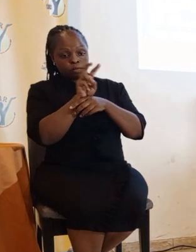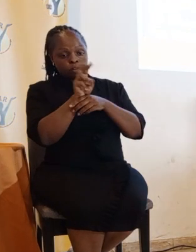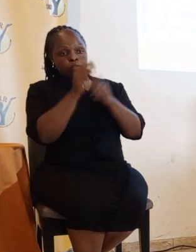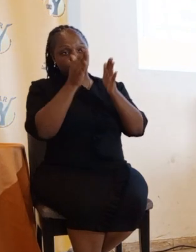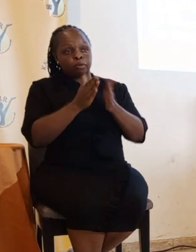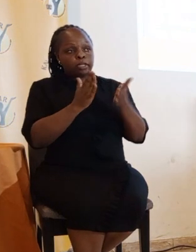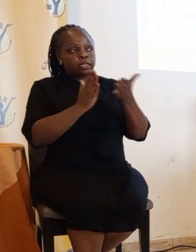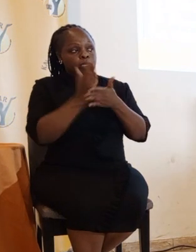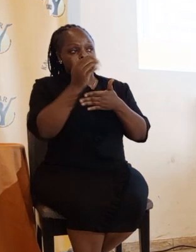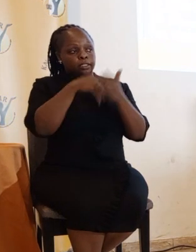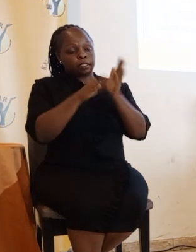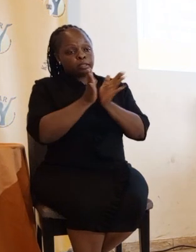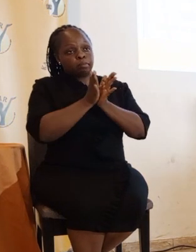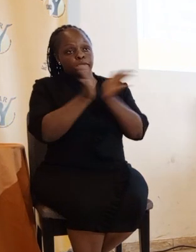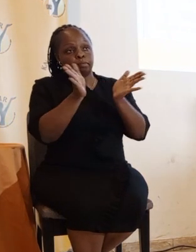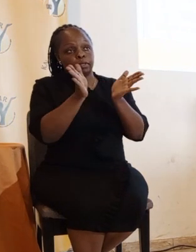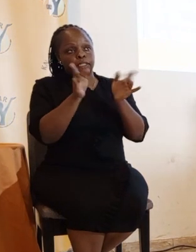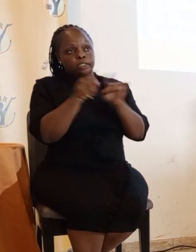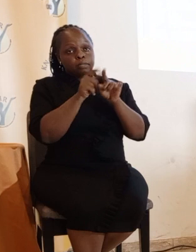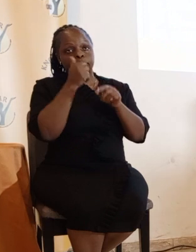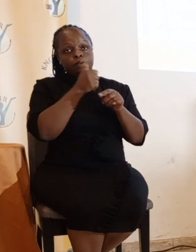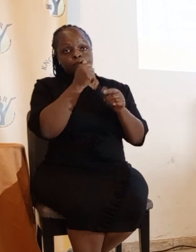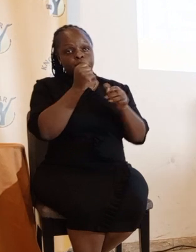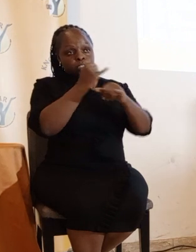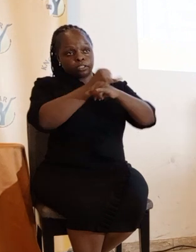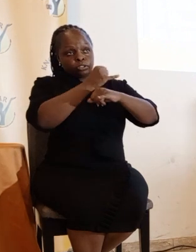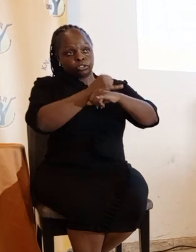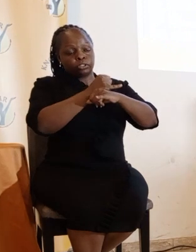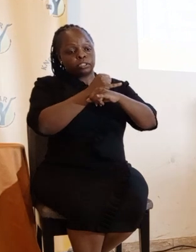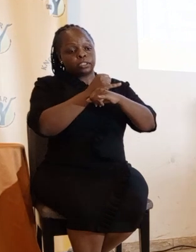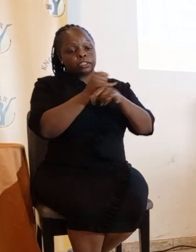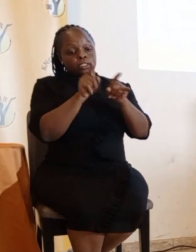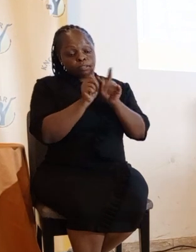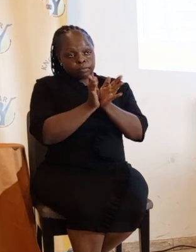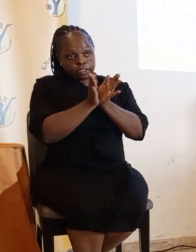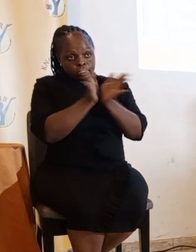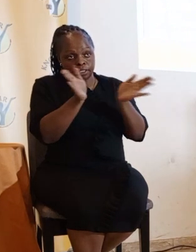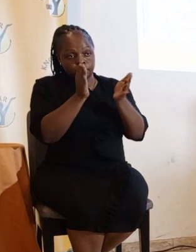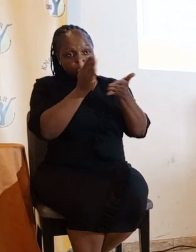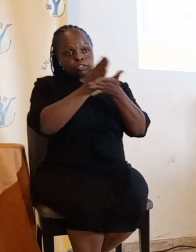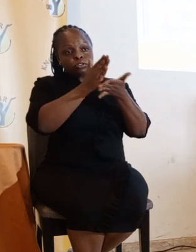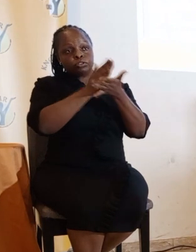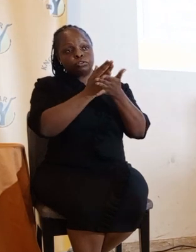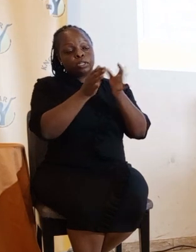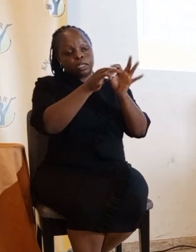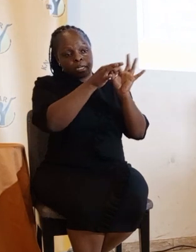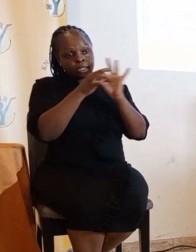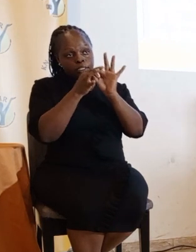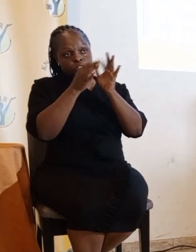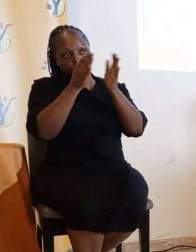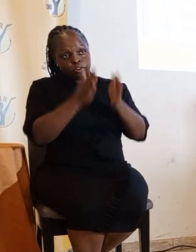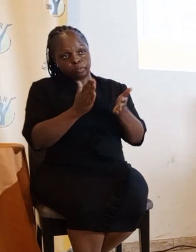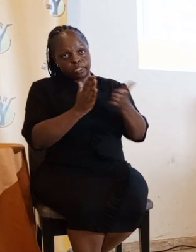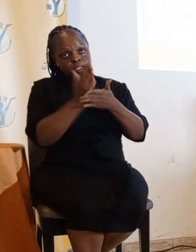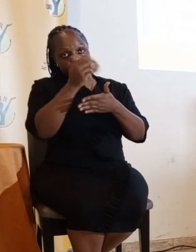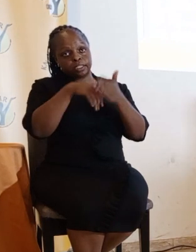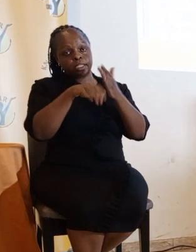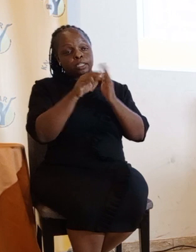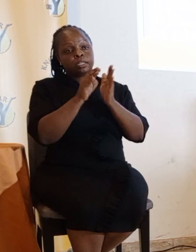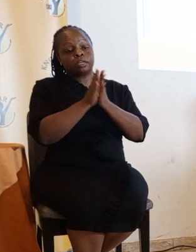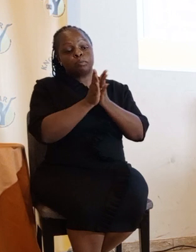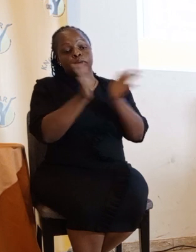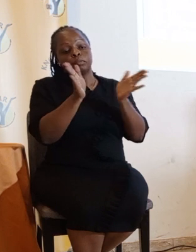human rights in public and private institutions, and generally to ensure a culture of human rights in the